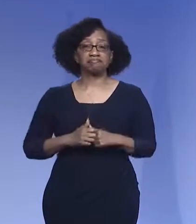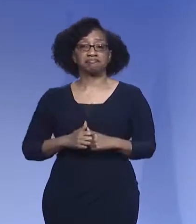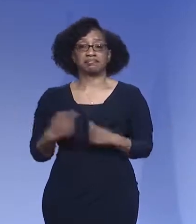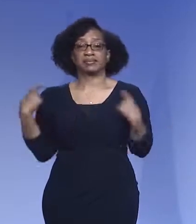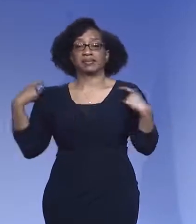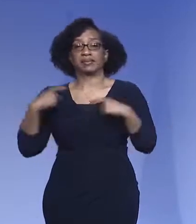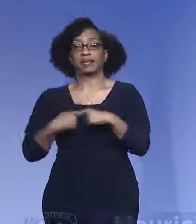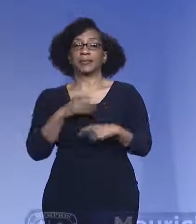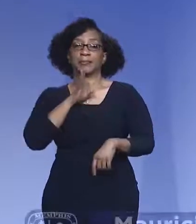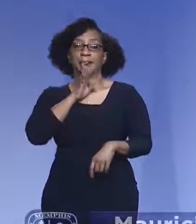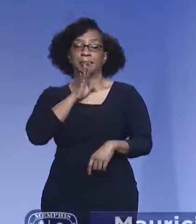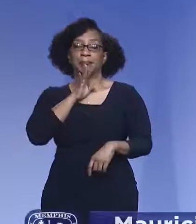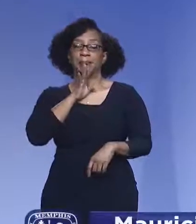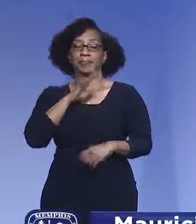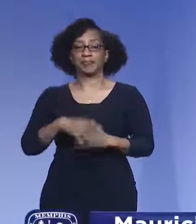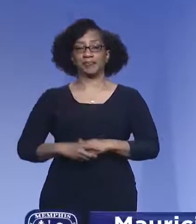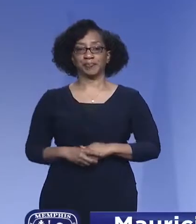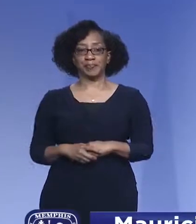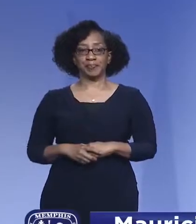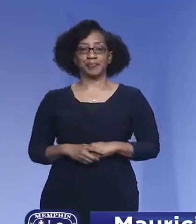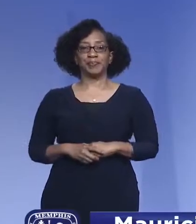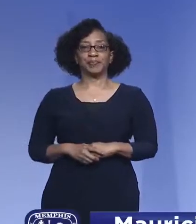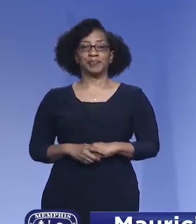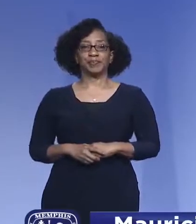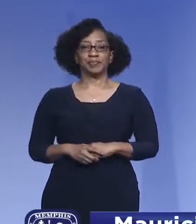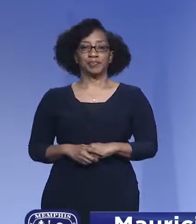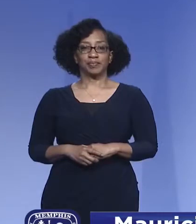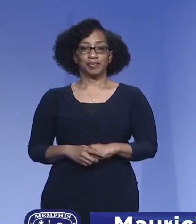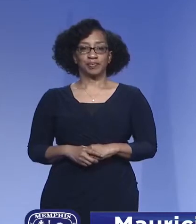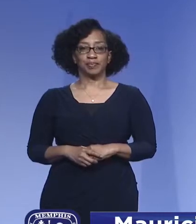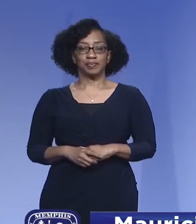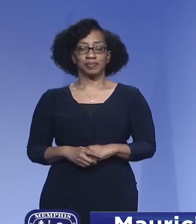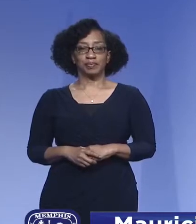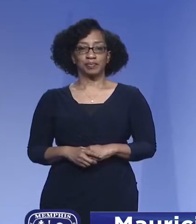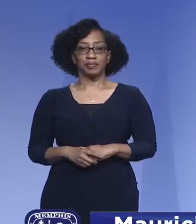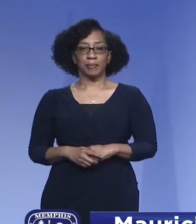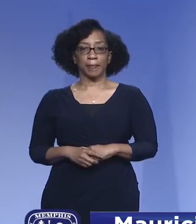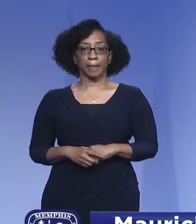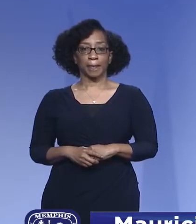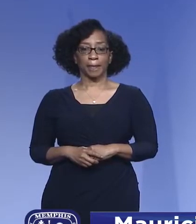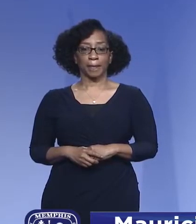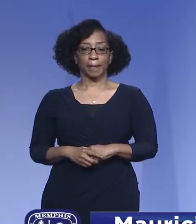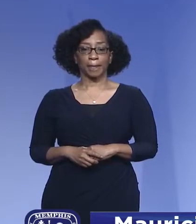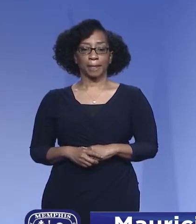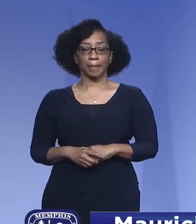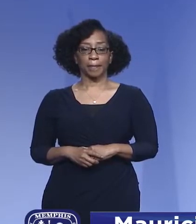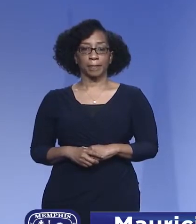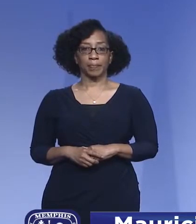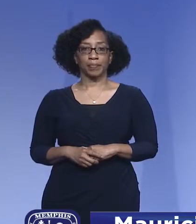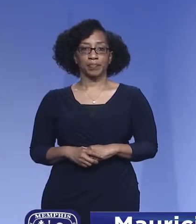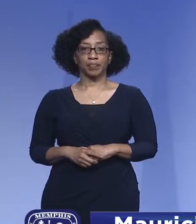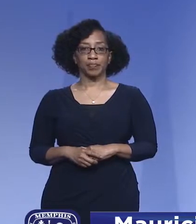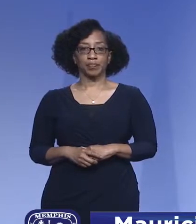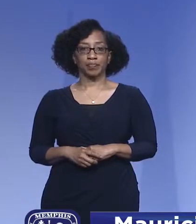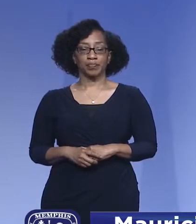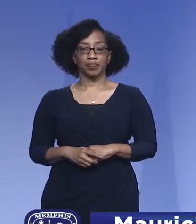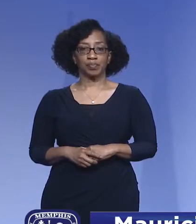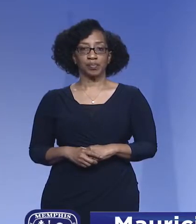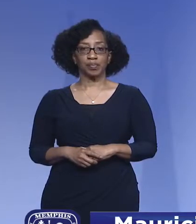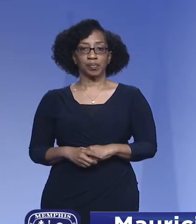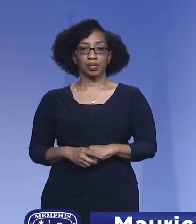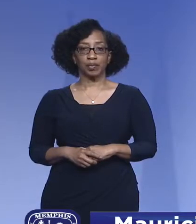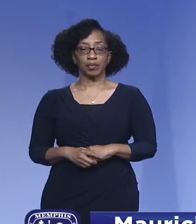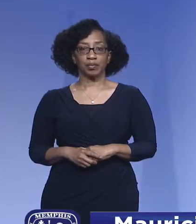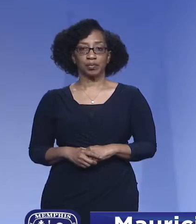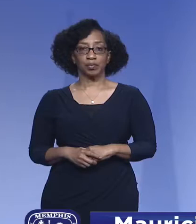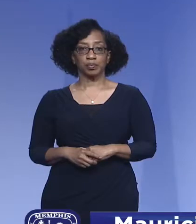partir de mañana, por ejemplo, el miércoles habrá vacunas de las 7 de la mañana a las 7 de la noche, sin cita, sin